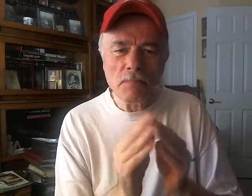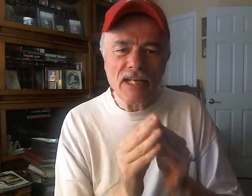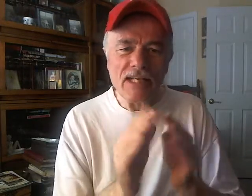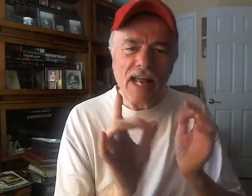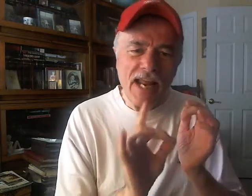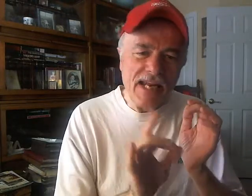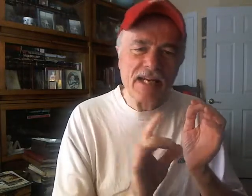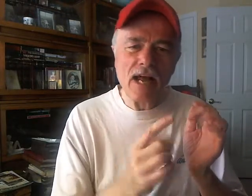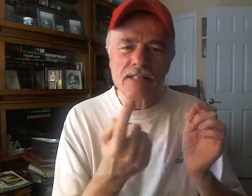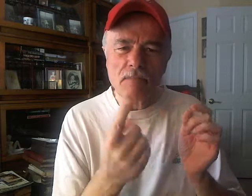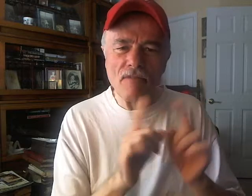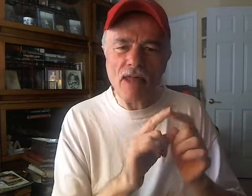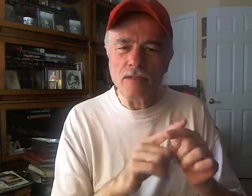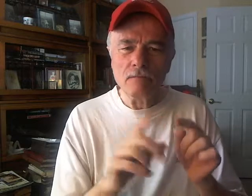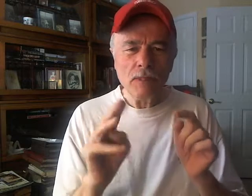mini. England,